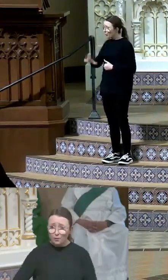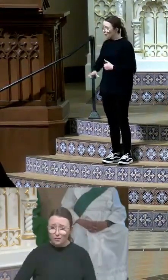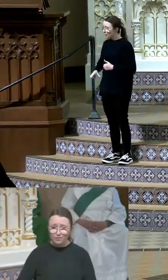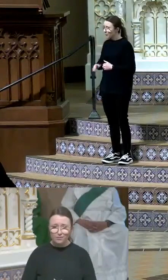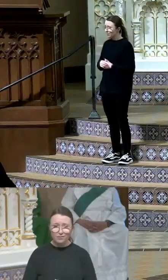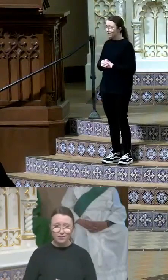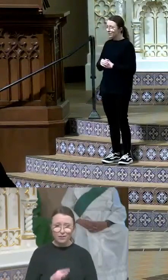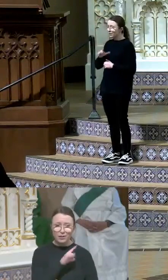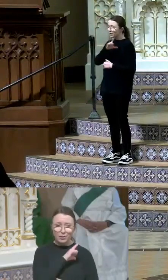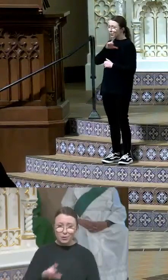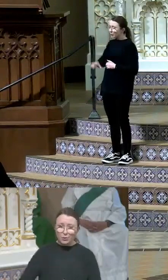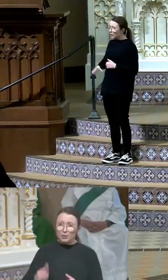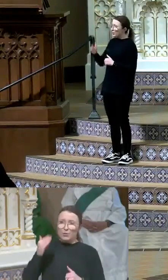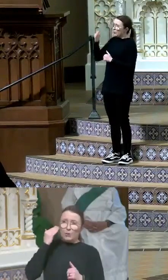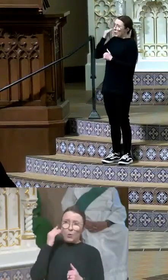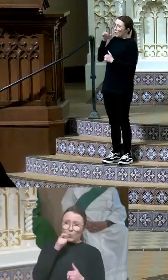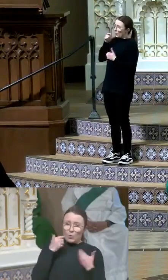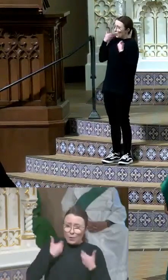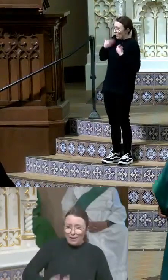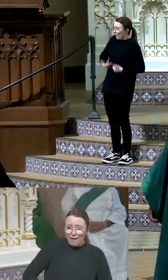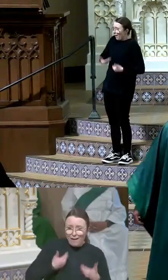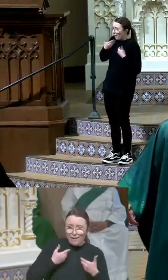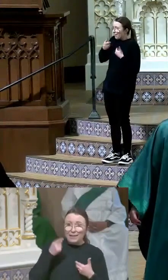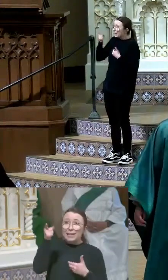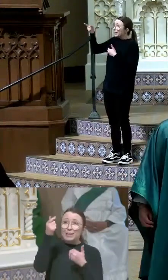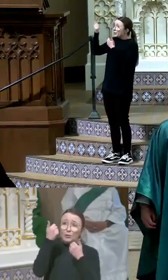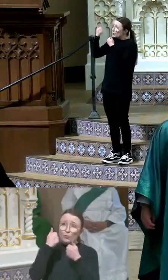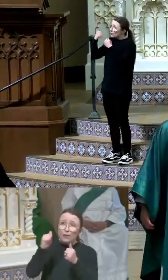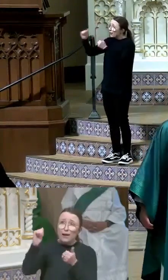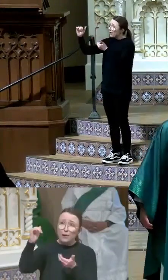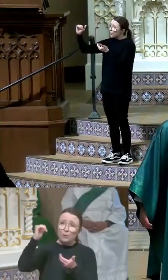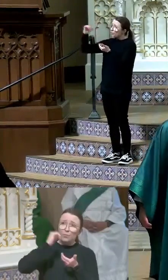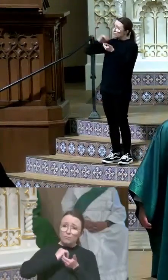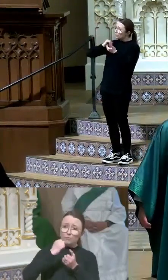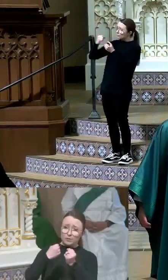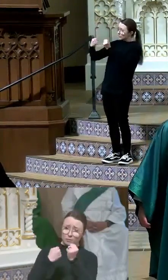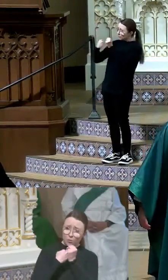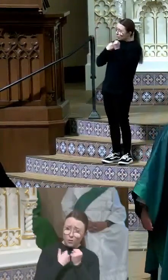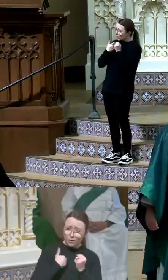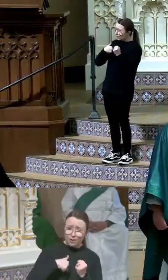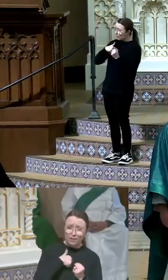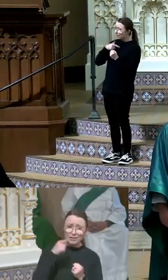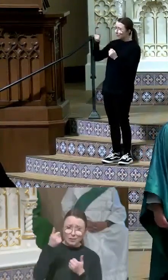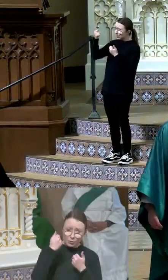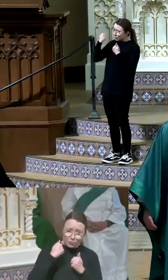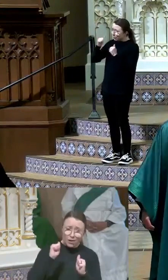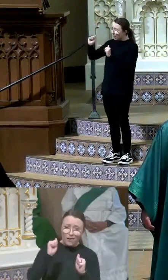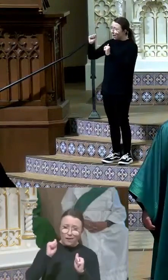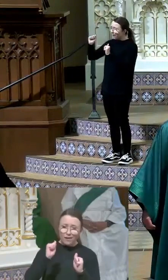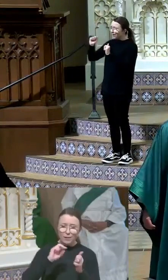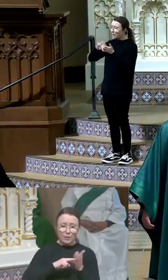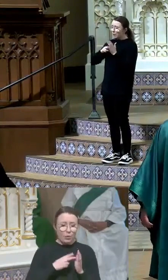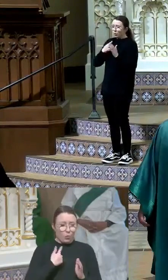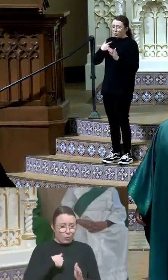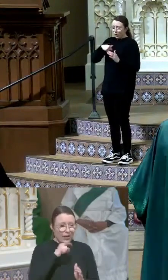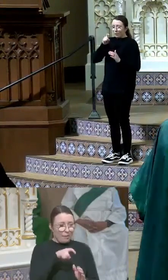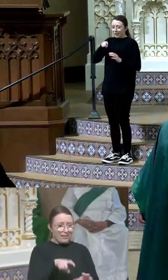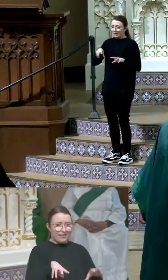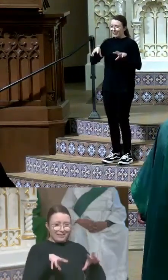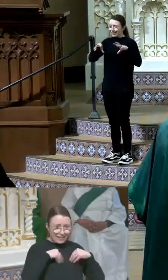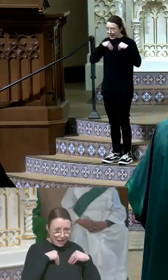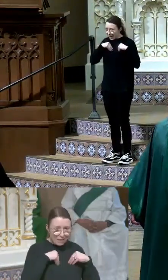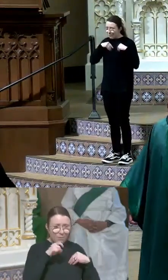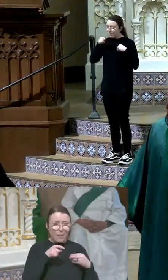ourselves. Jesus is trying to hold our hands. Let him do it. Amen?